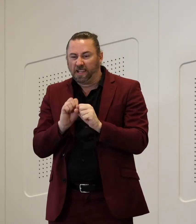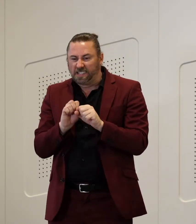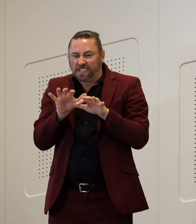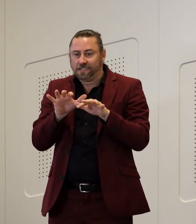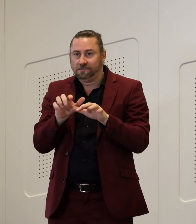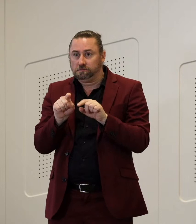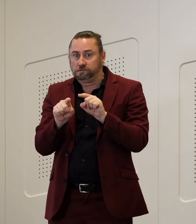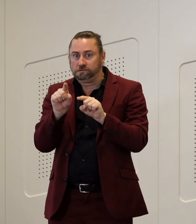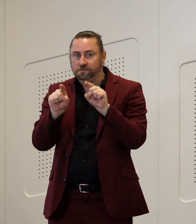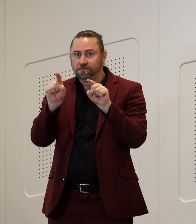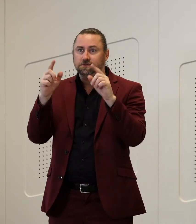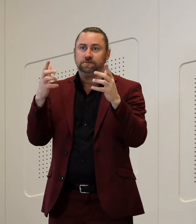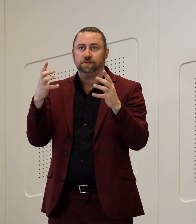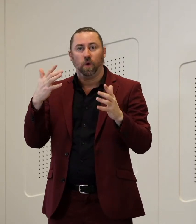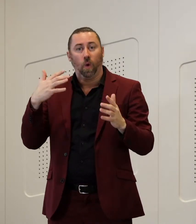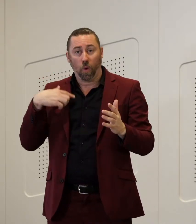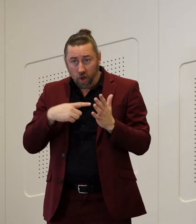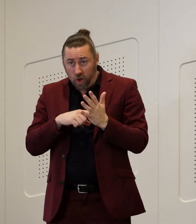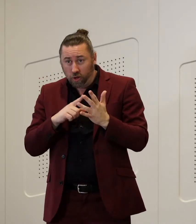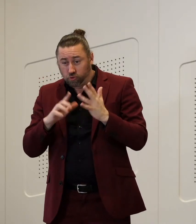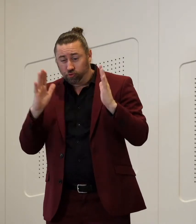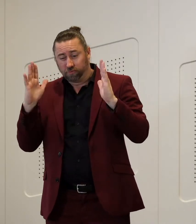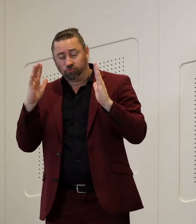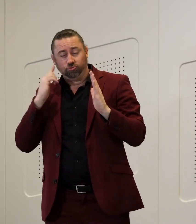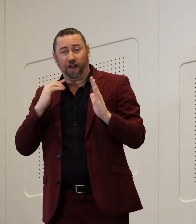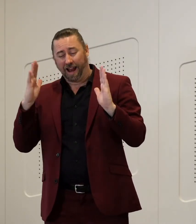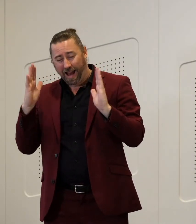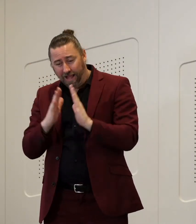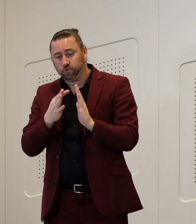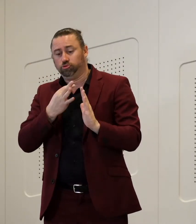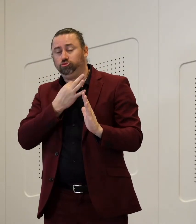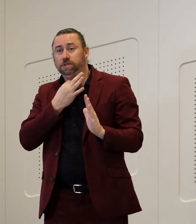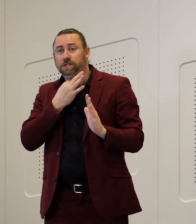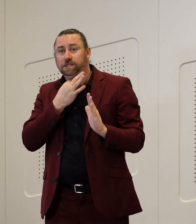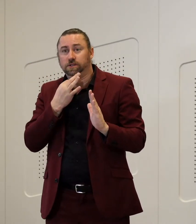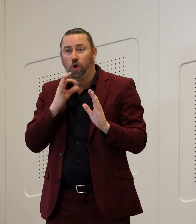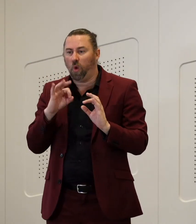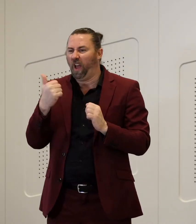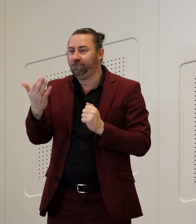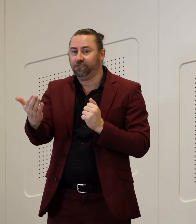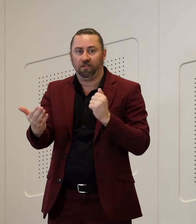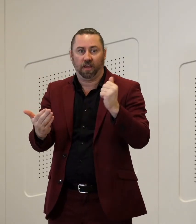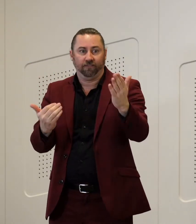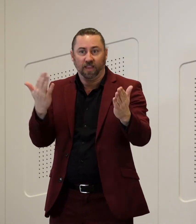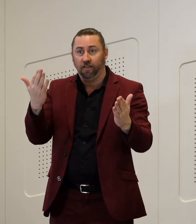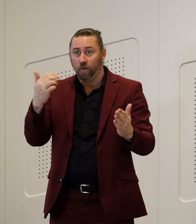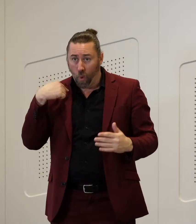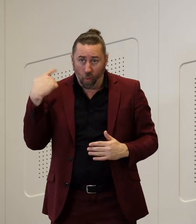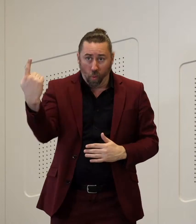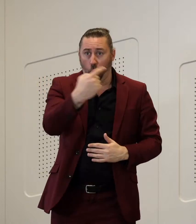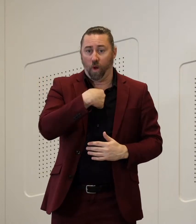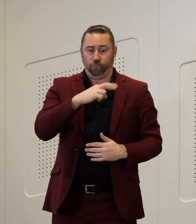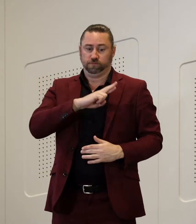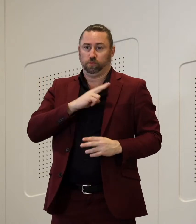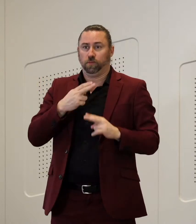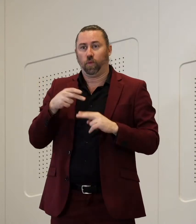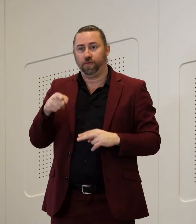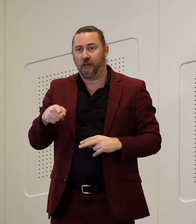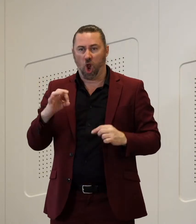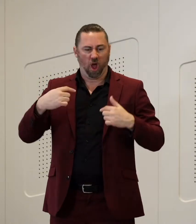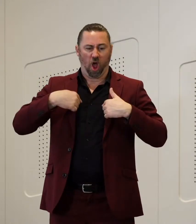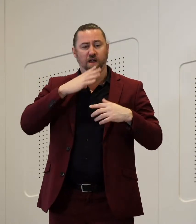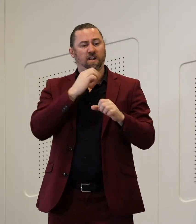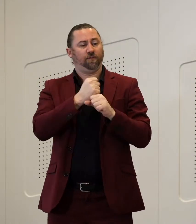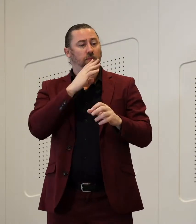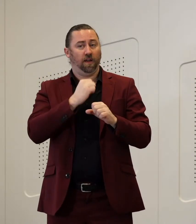to reduce that transmission is everybody's responsibility. So the message is clear, and once again this case shows